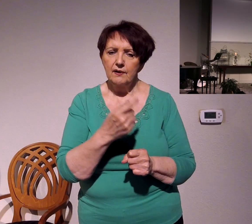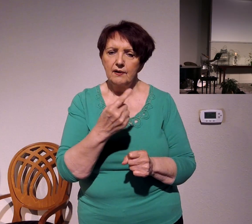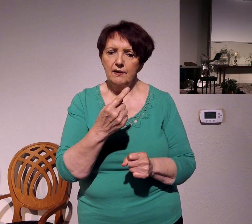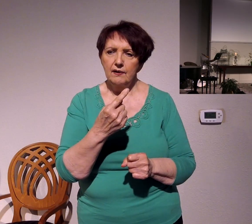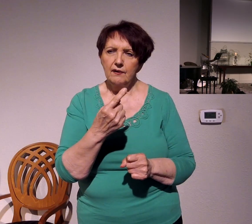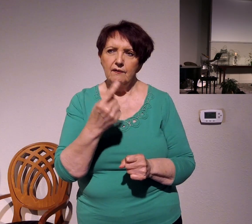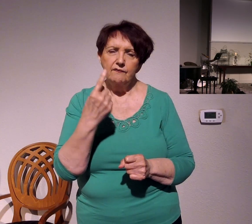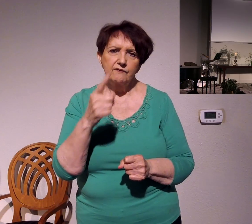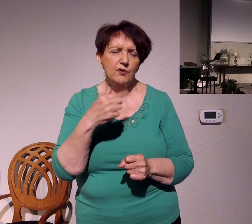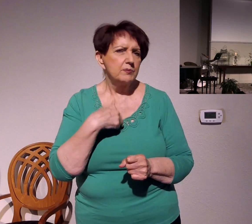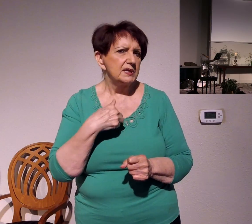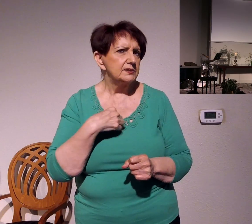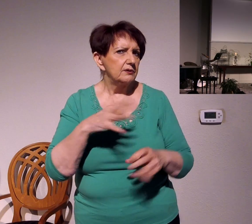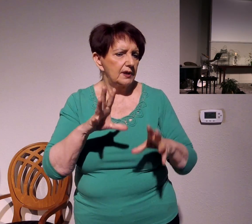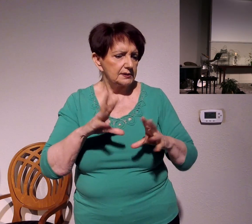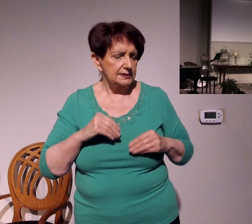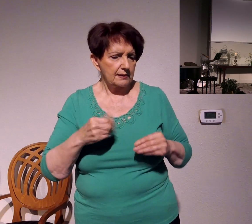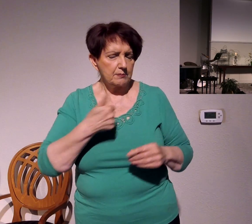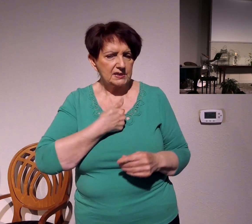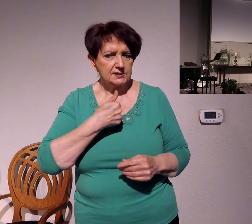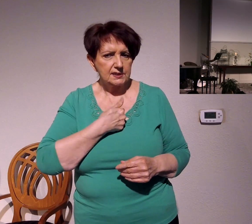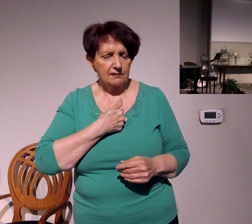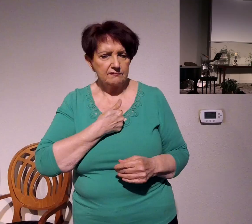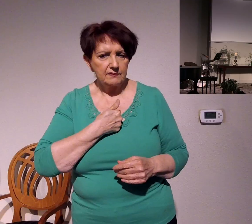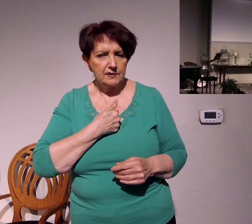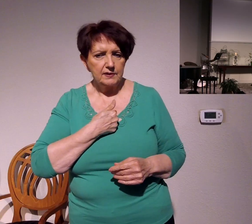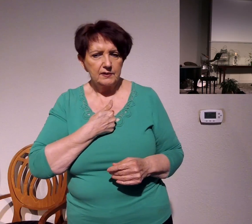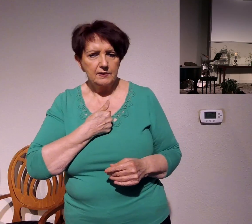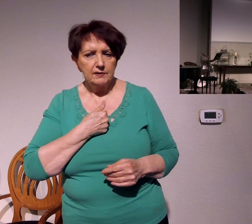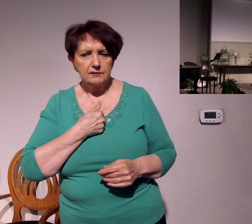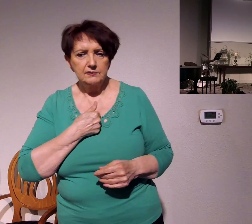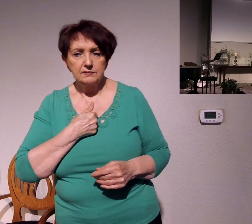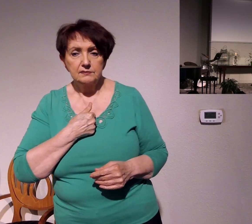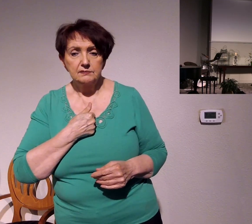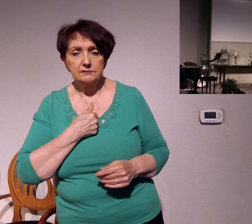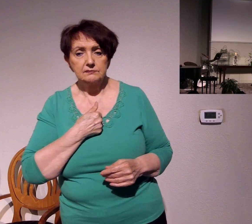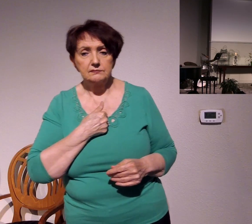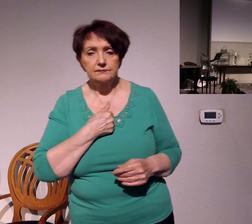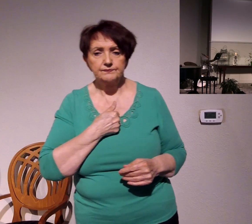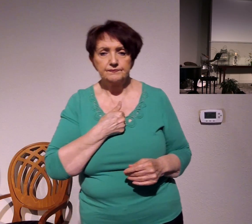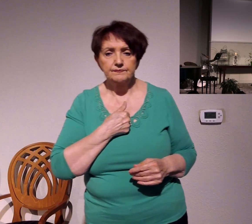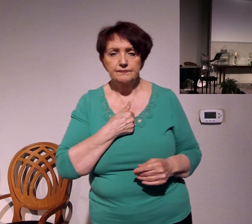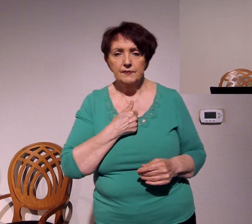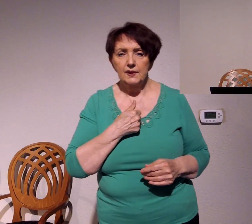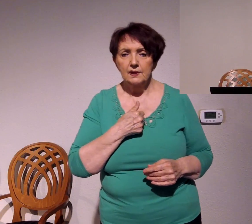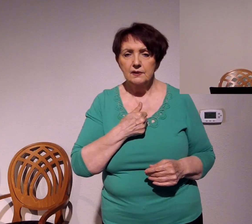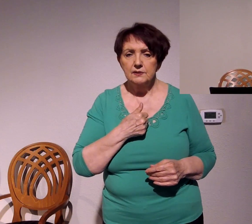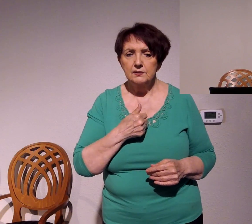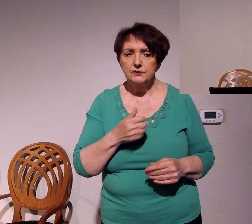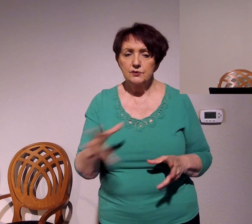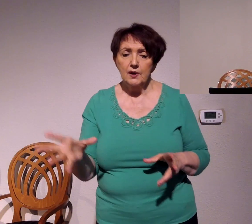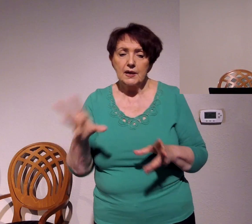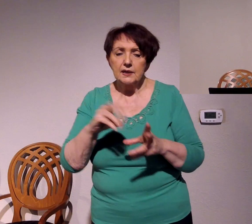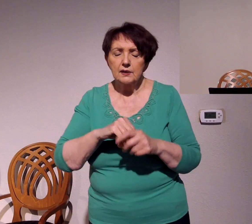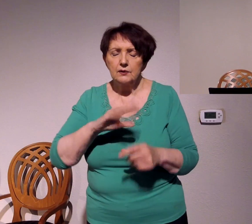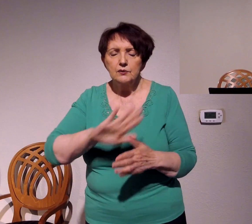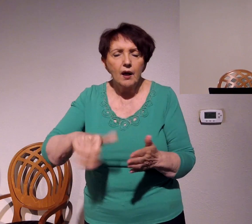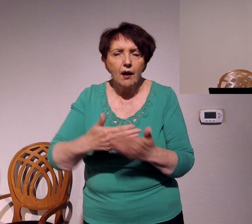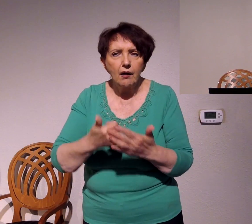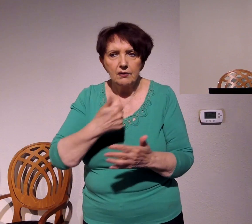Or some portion of that, right? At least 29. To be radically